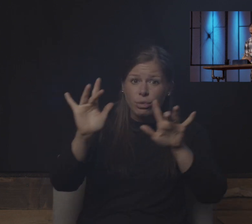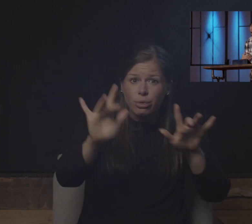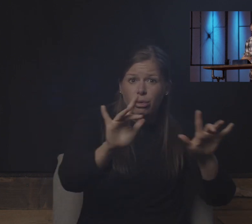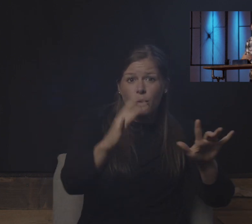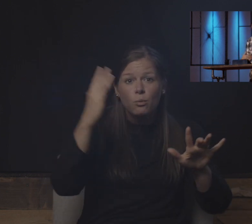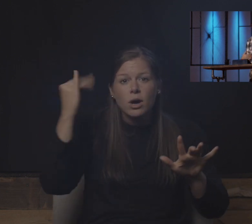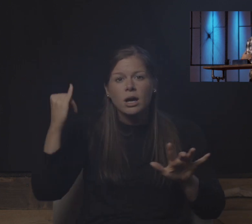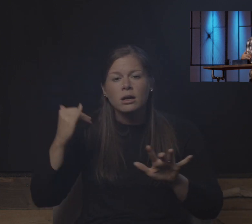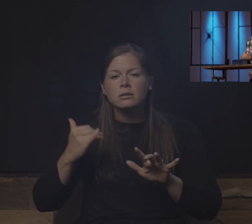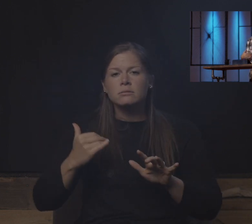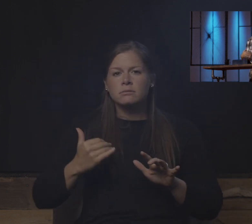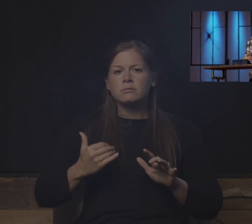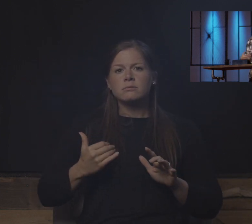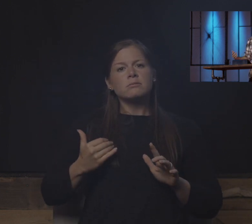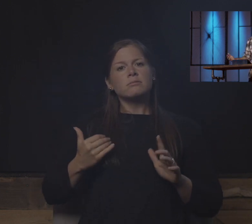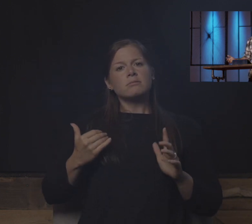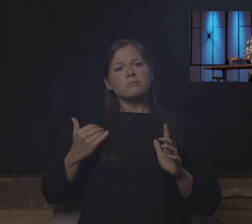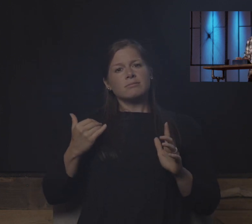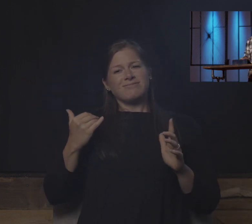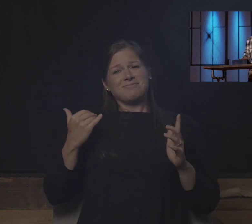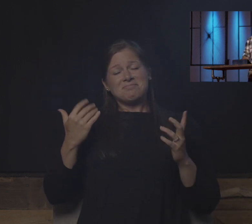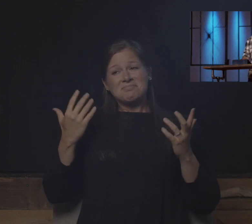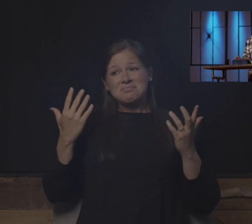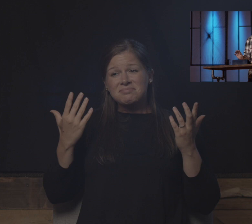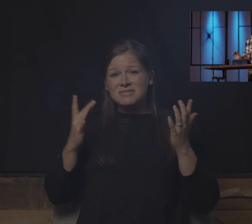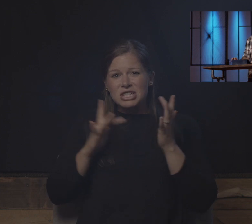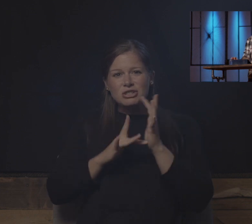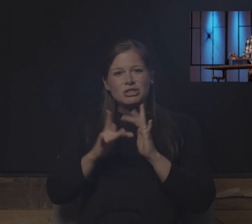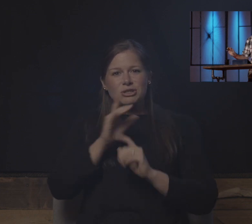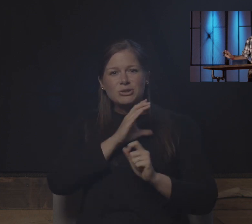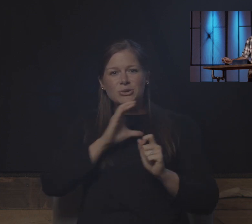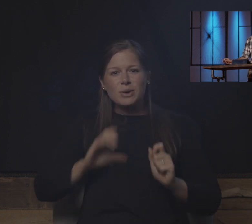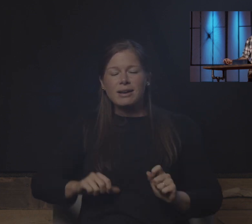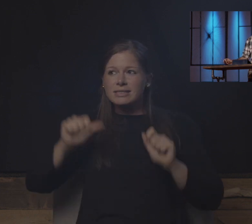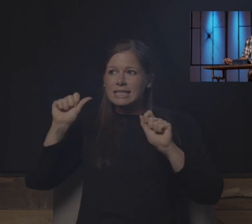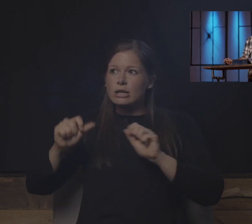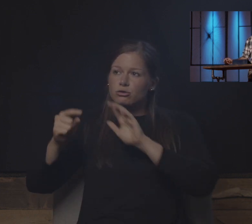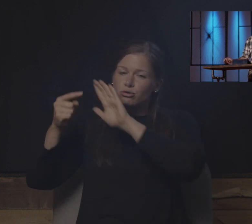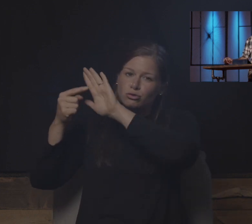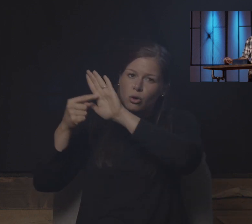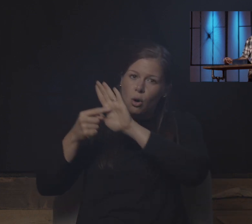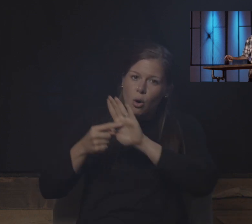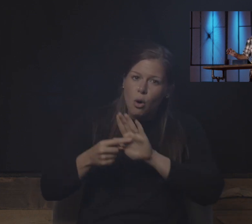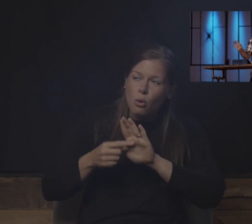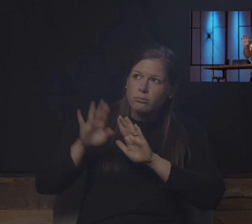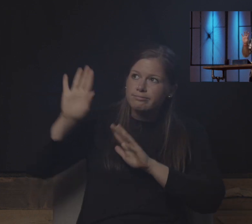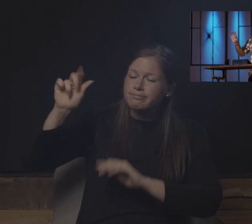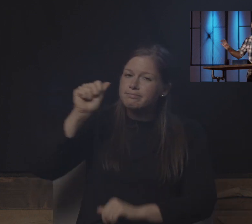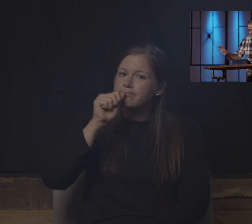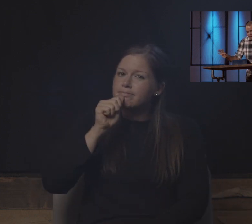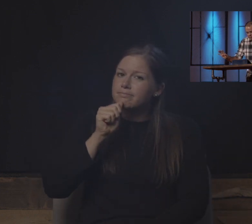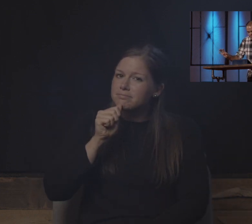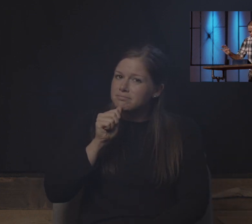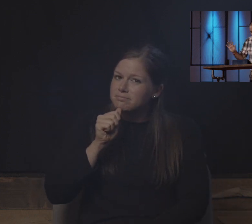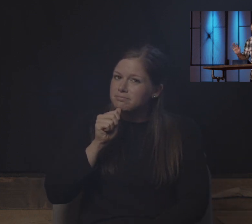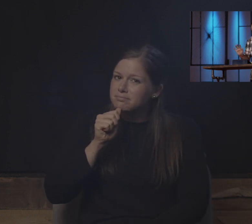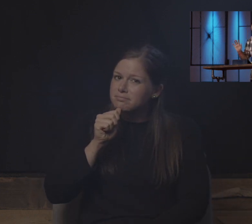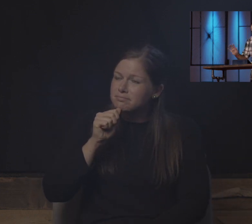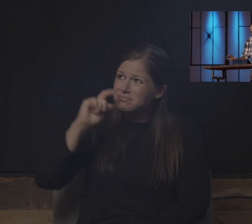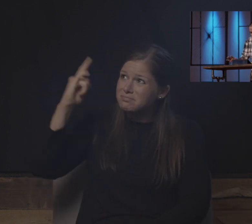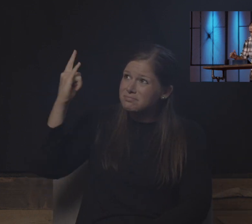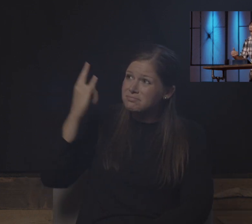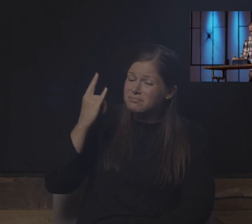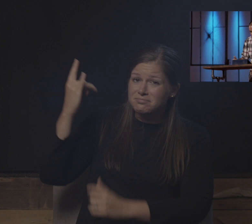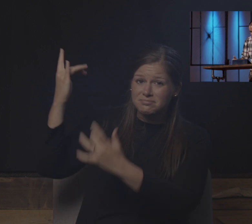the foremost, Jesus Christ might display his perfect patience. And he's going to show his patience as